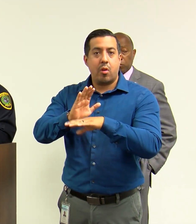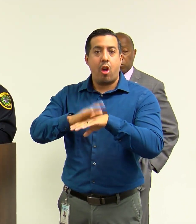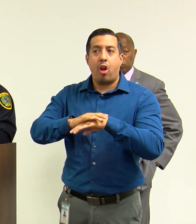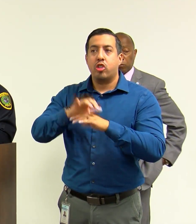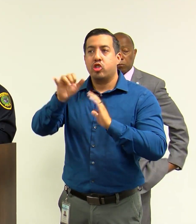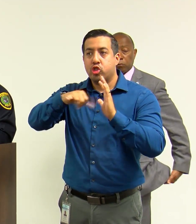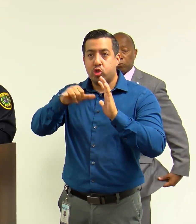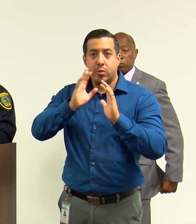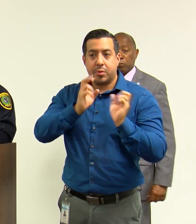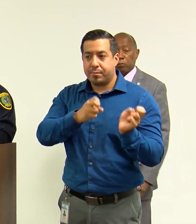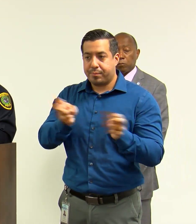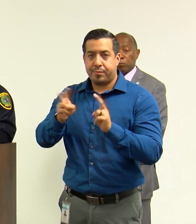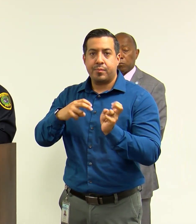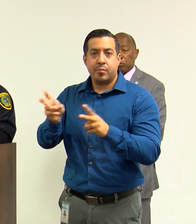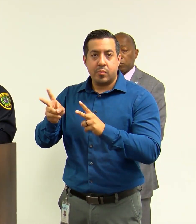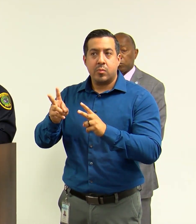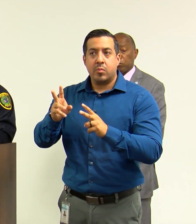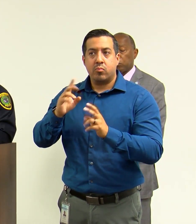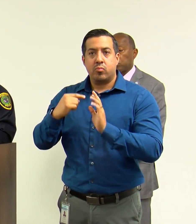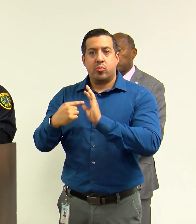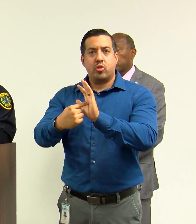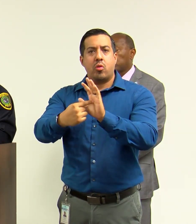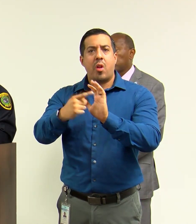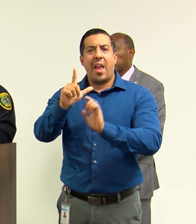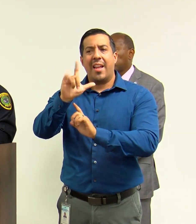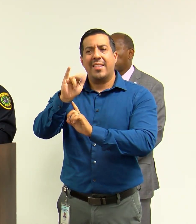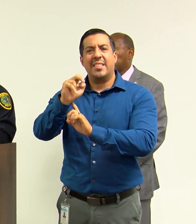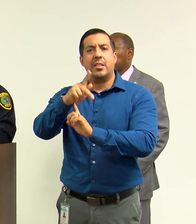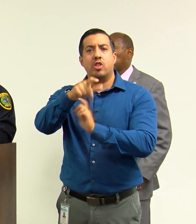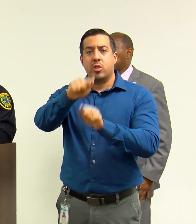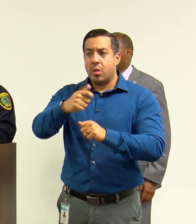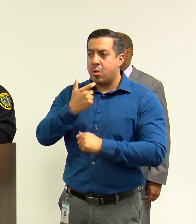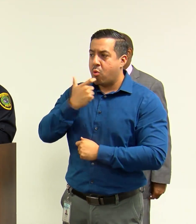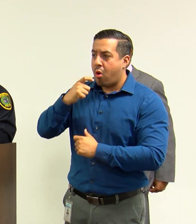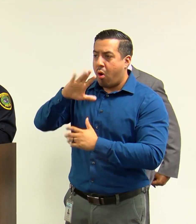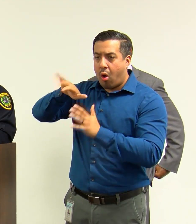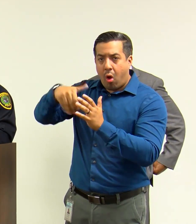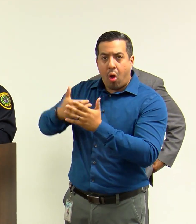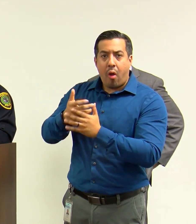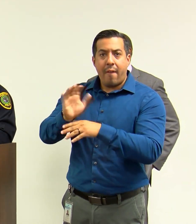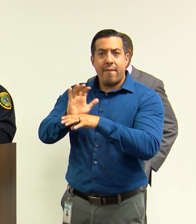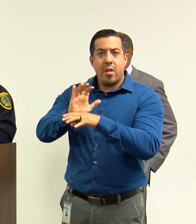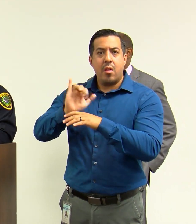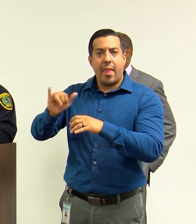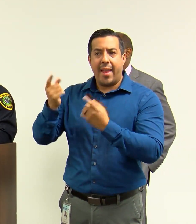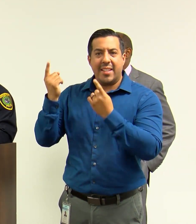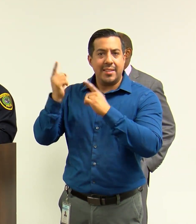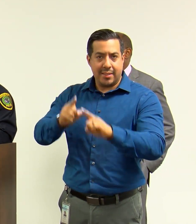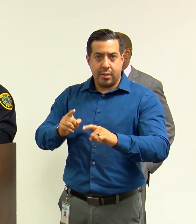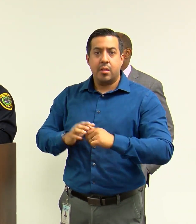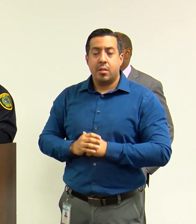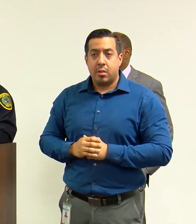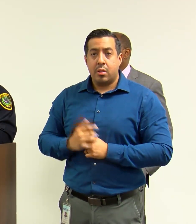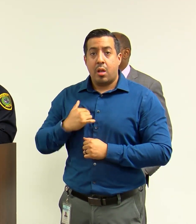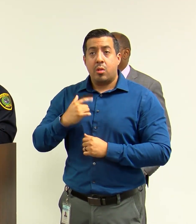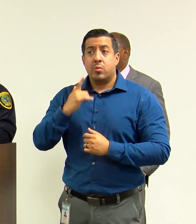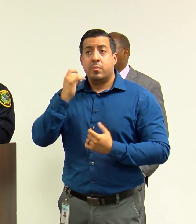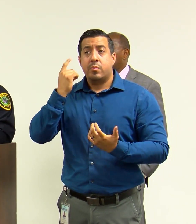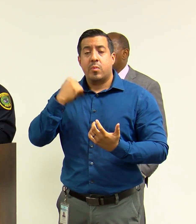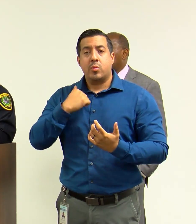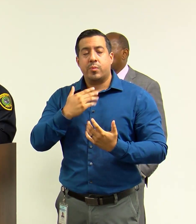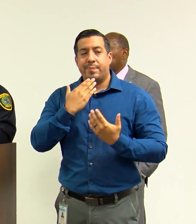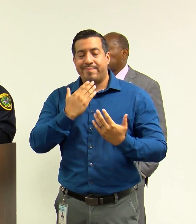YouTube channel and providing the community with a link to watch any and all of the video of the incident. I want to extend my condolences